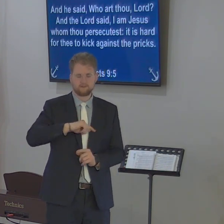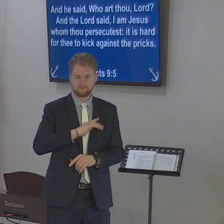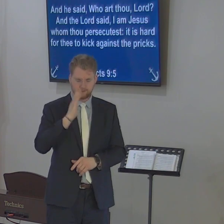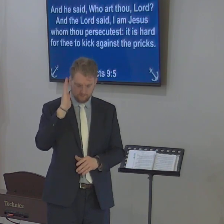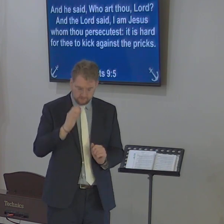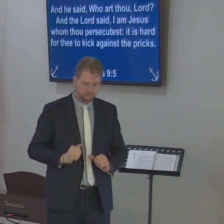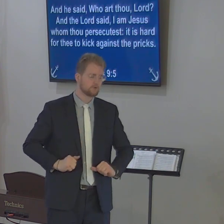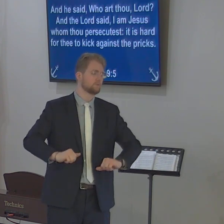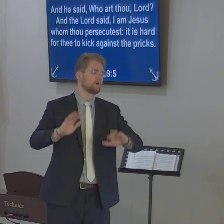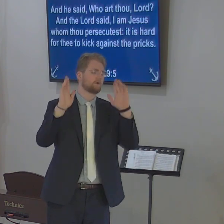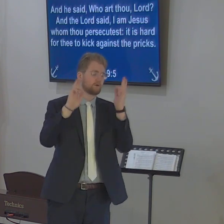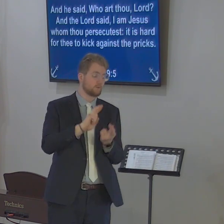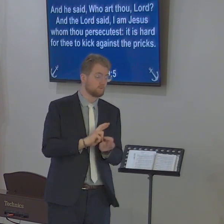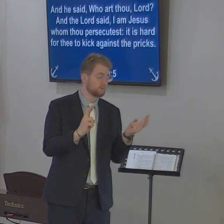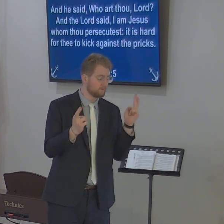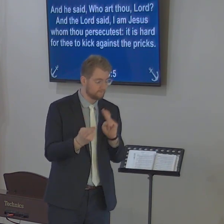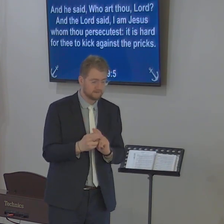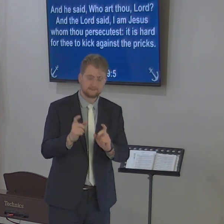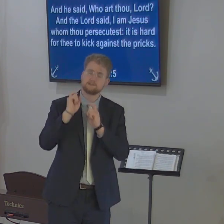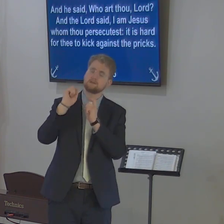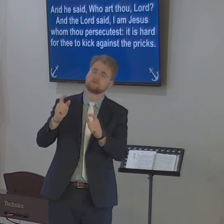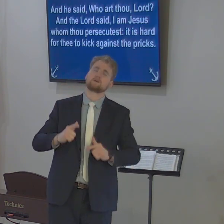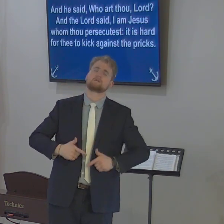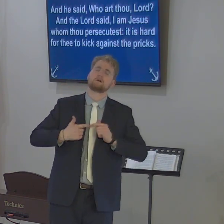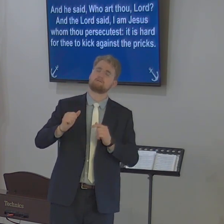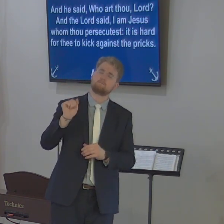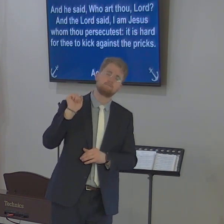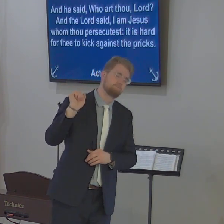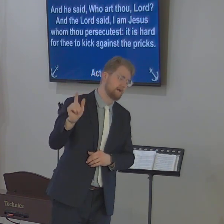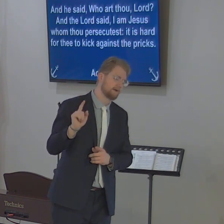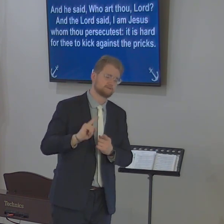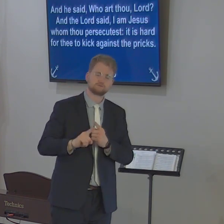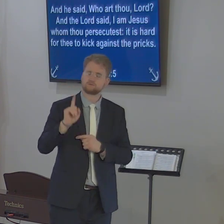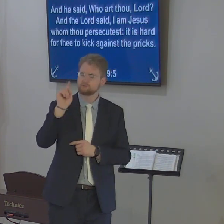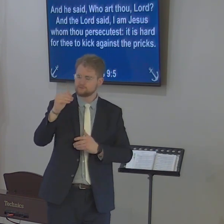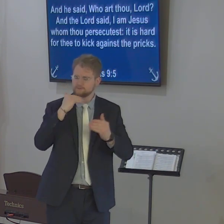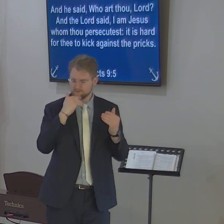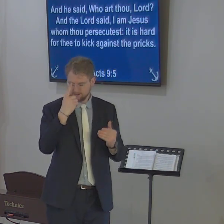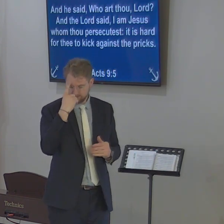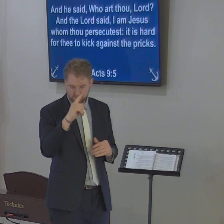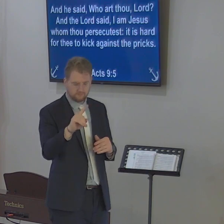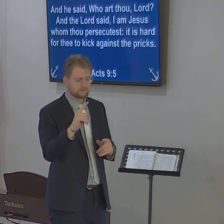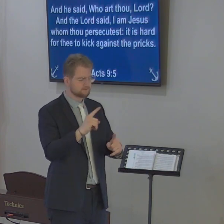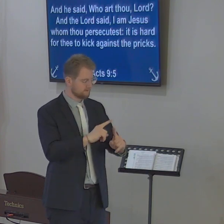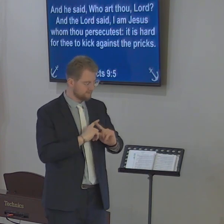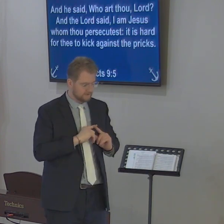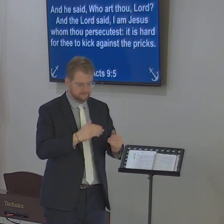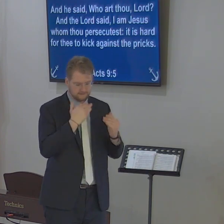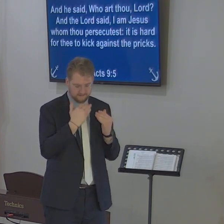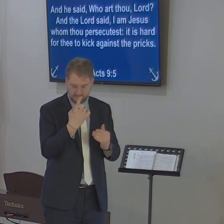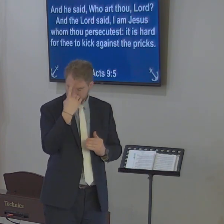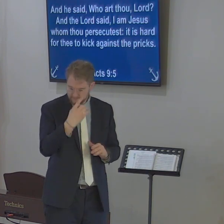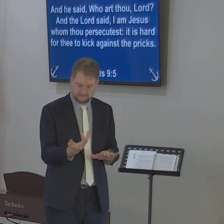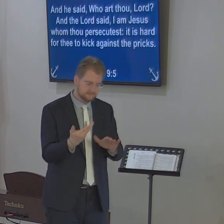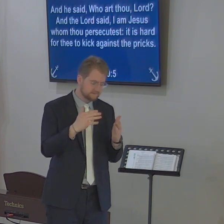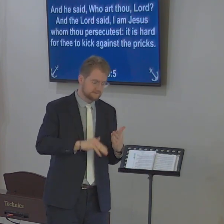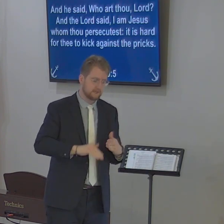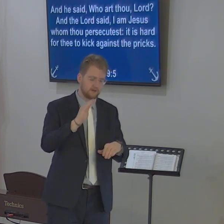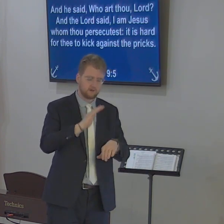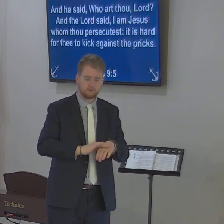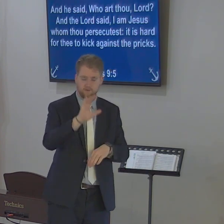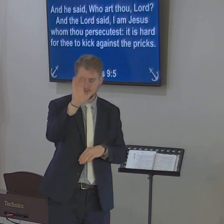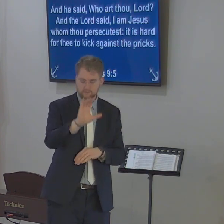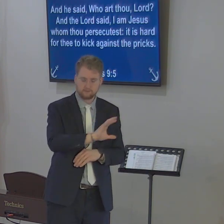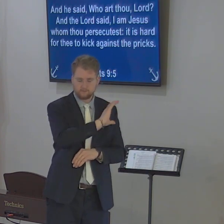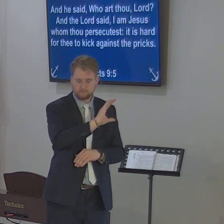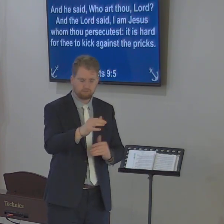back to you, Father. You have your will in your way. Thank you for salvation. Thank you for dying on the cross of Calvary. Thank you for everybody that's here this morning,